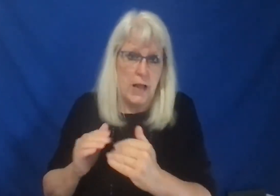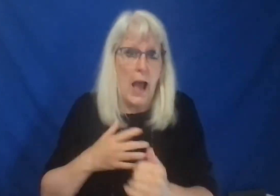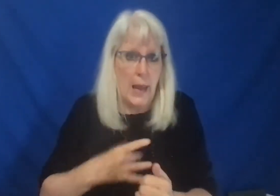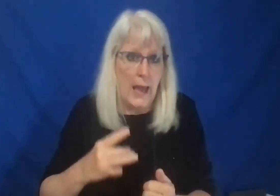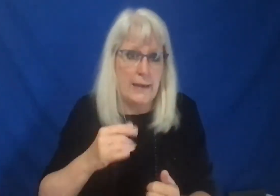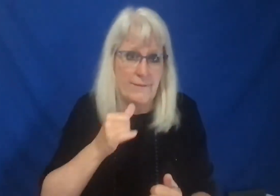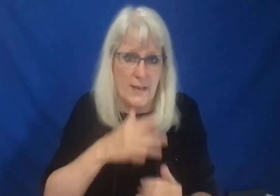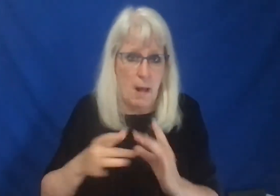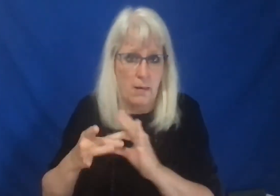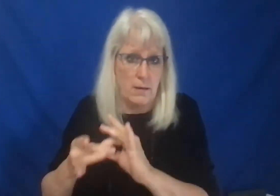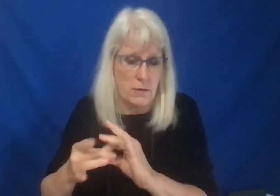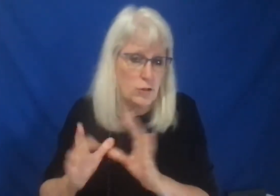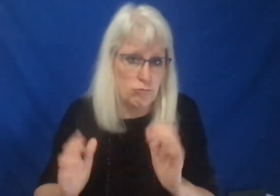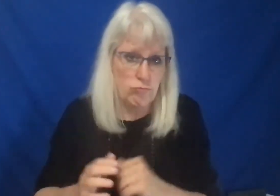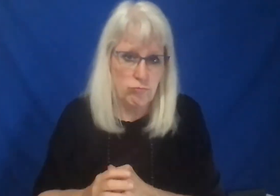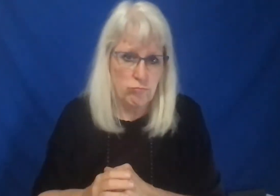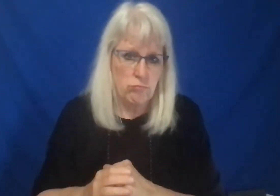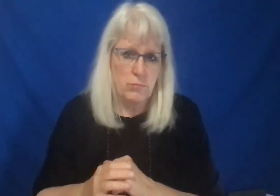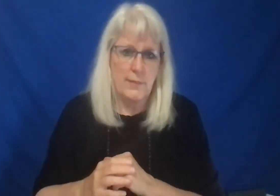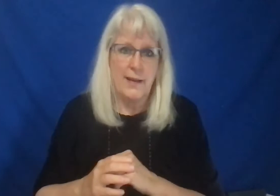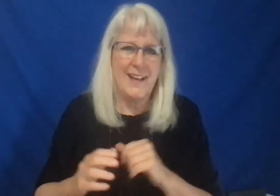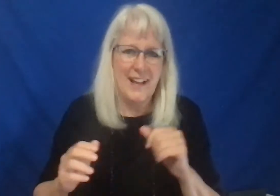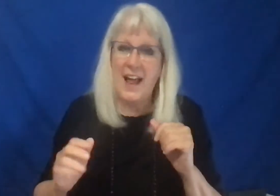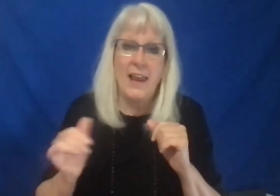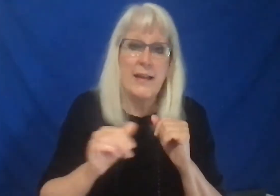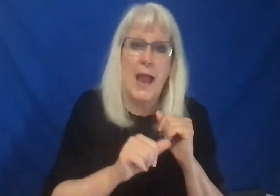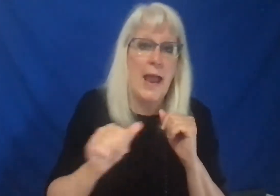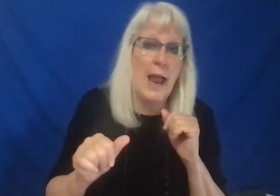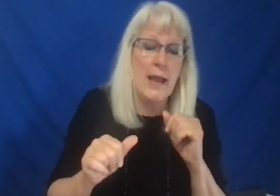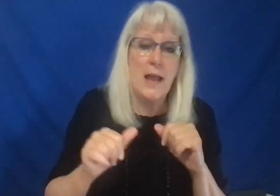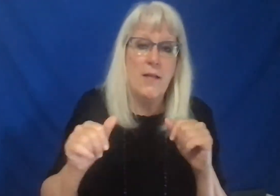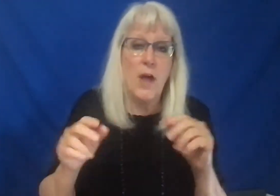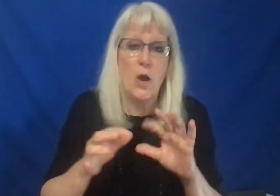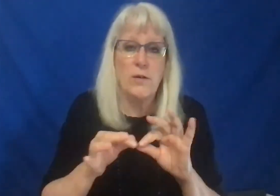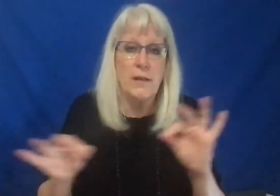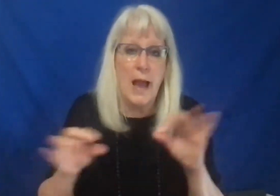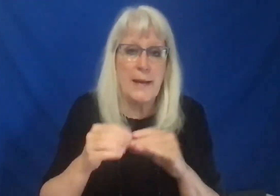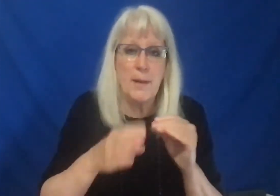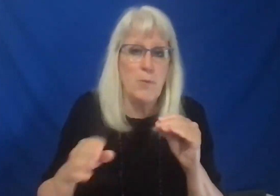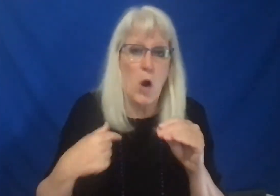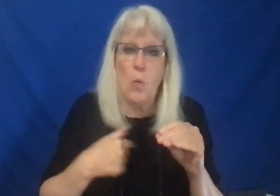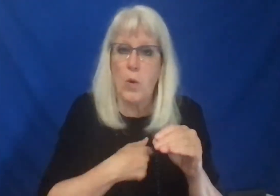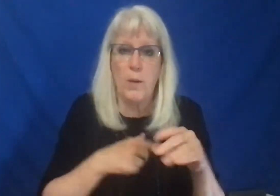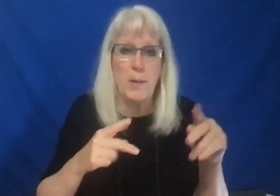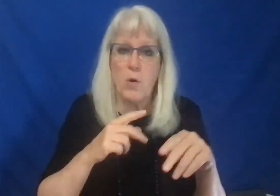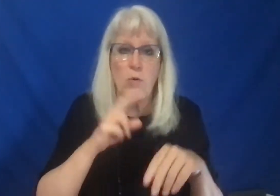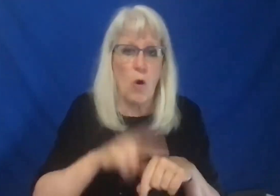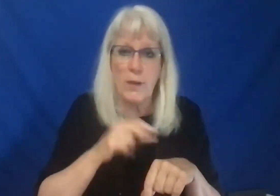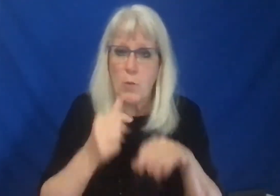and we're not people who would normally mix. And I said to her, you know, I really felt that it was a kind thing that